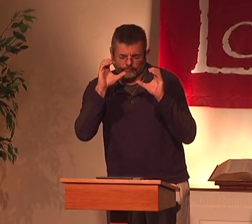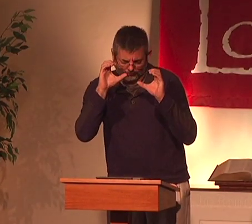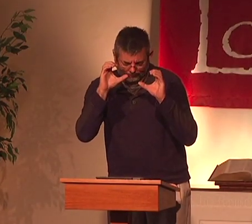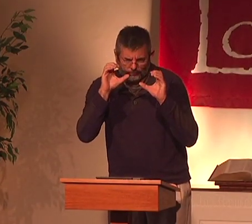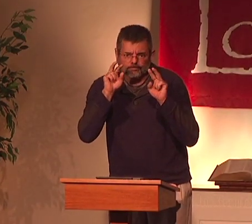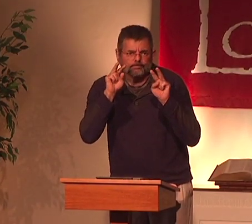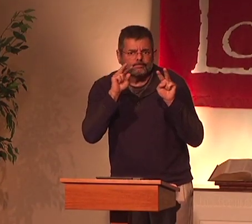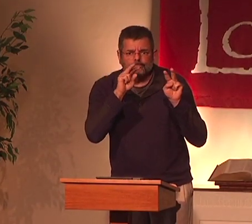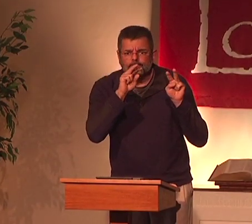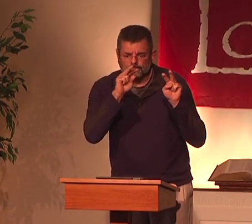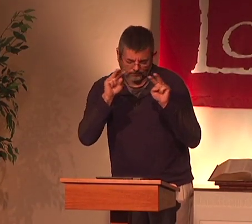Be on your guard